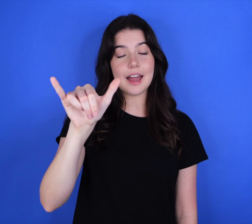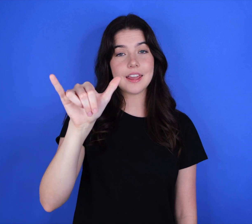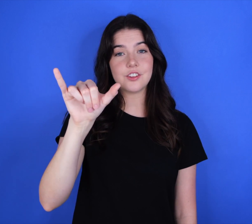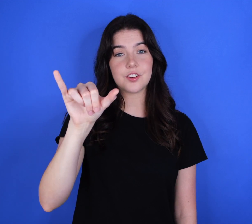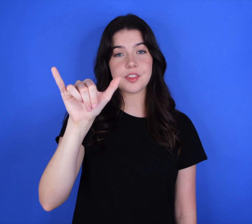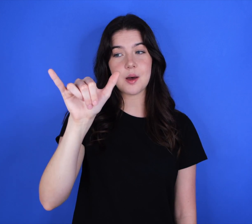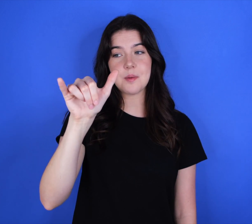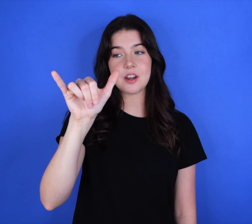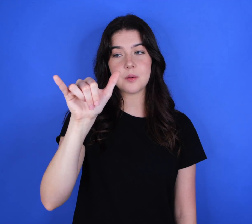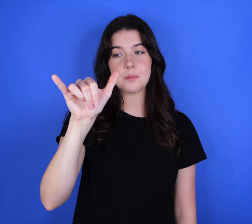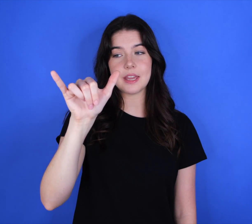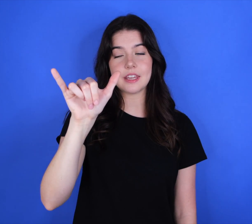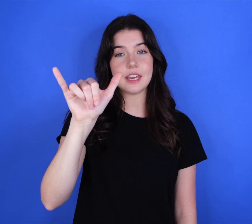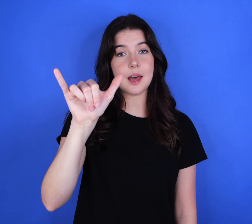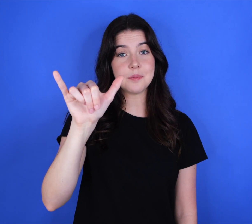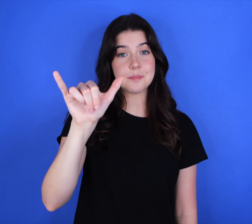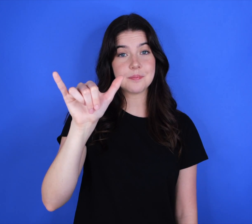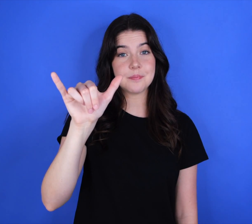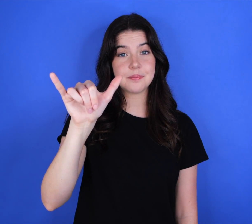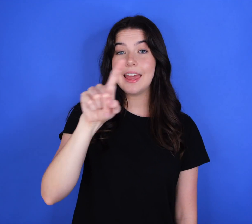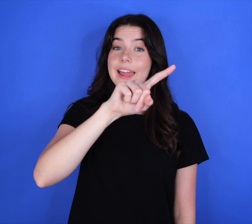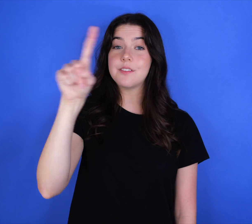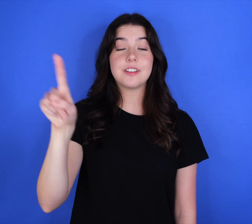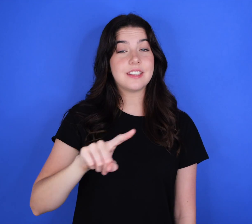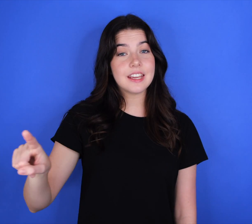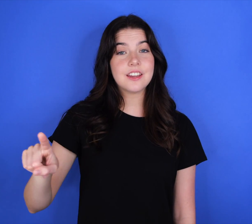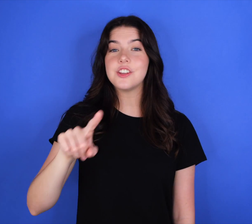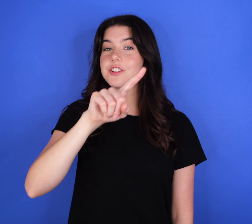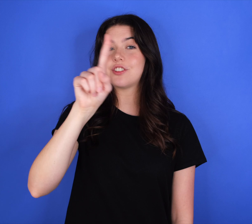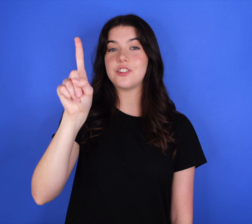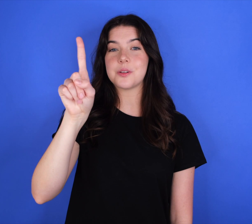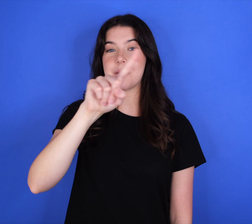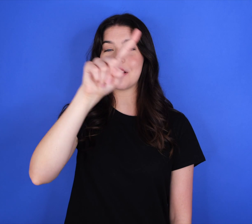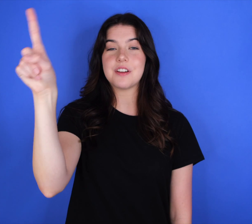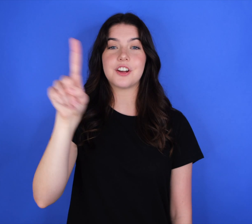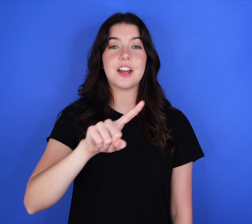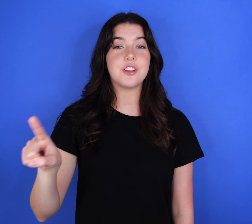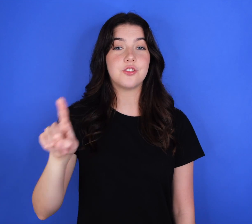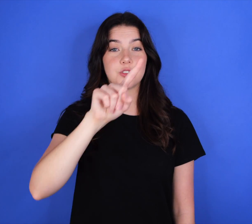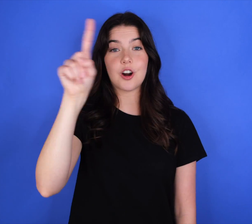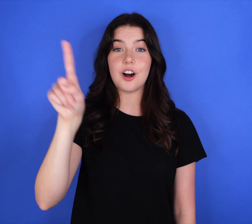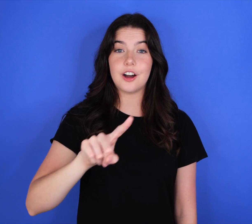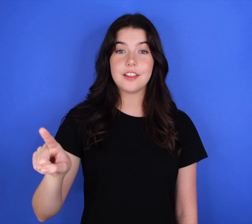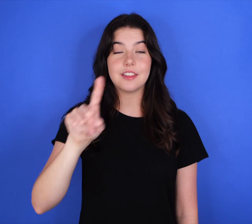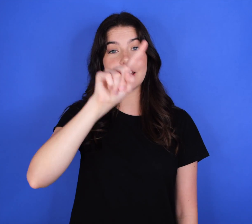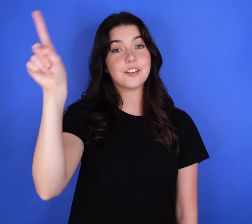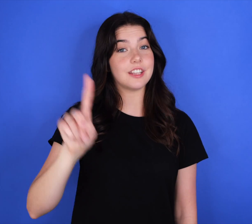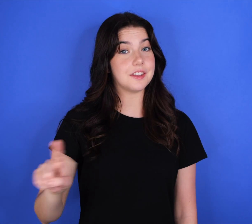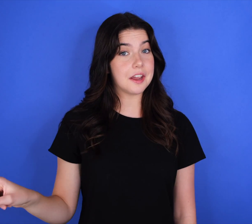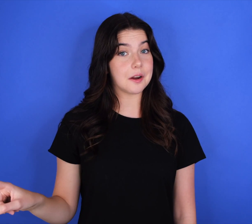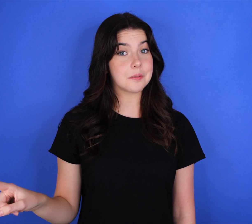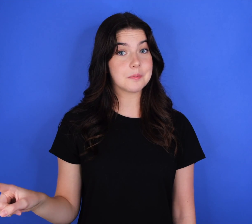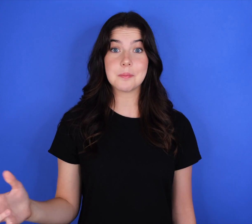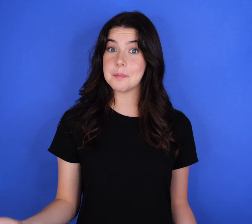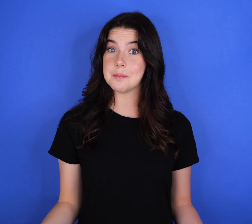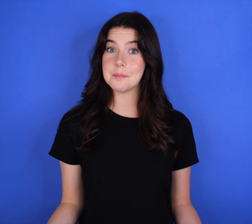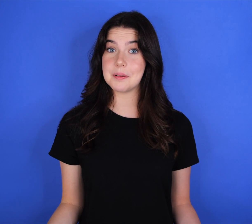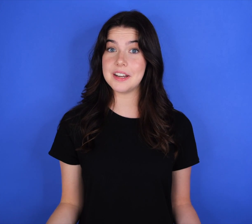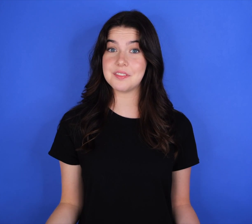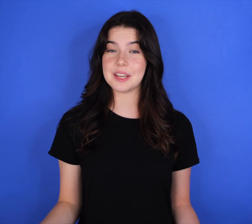is your thumb and your pinky up. And for Z, you just use your pointer finger and you draw the letter Z in the air. Pretty nifty.